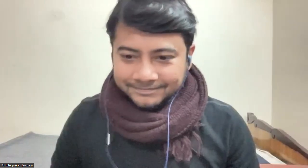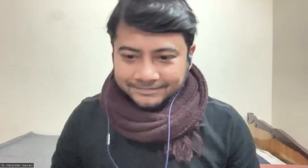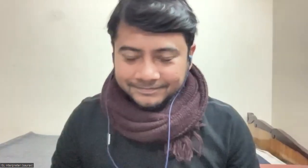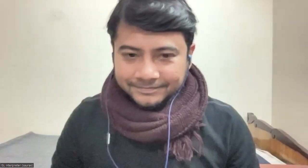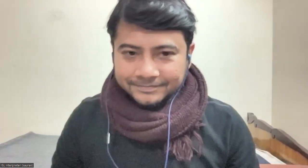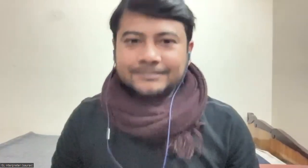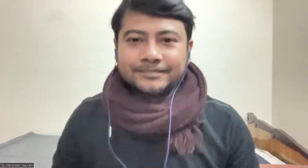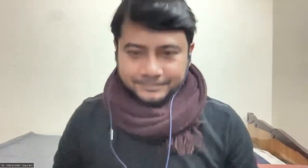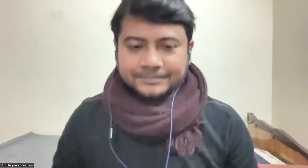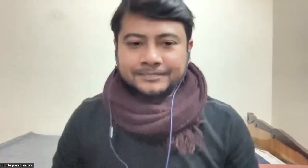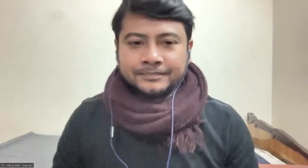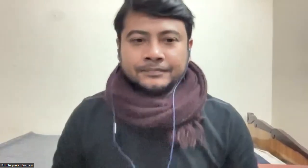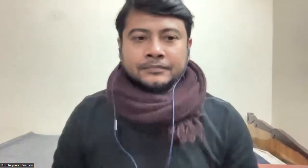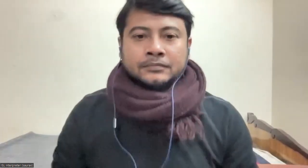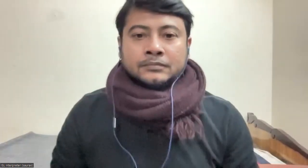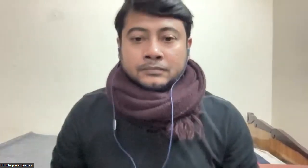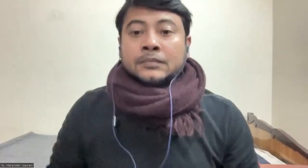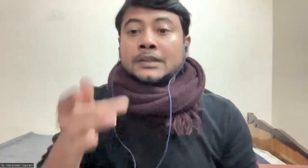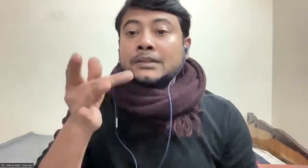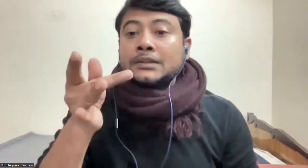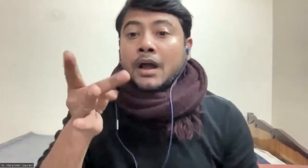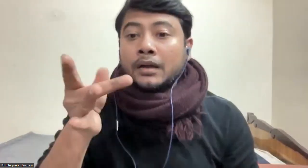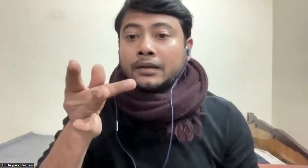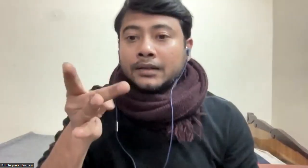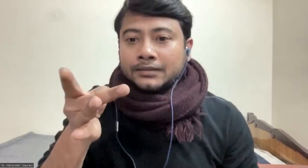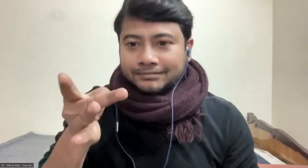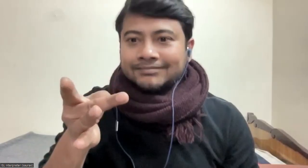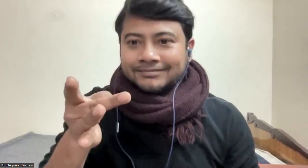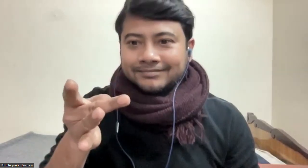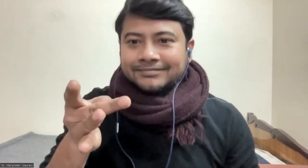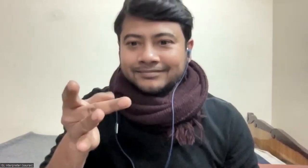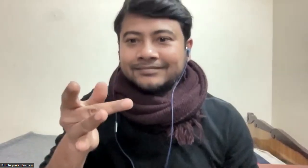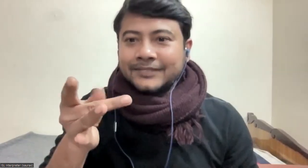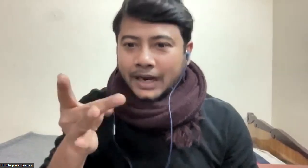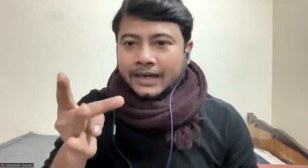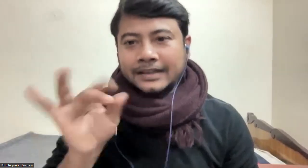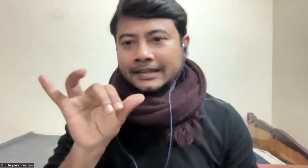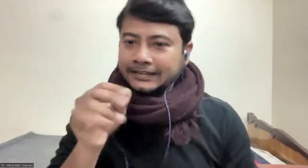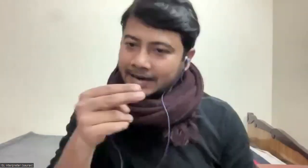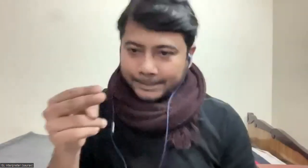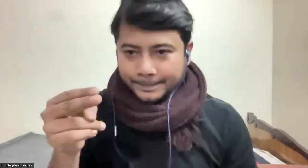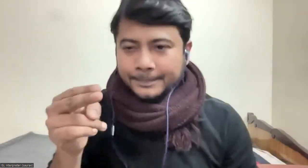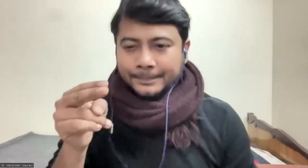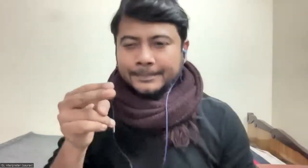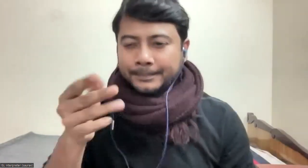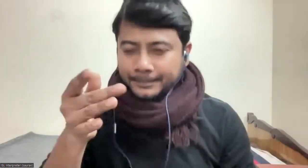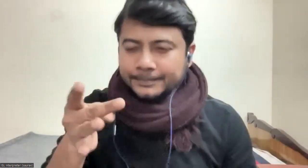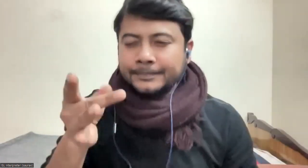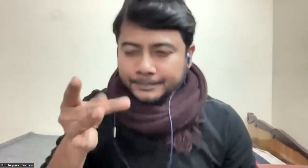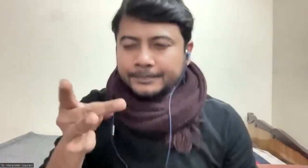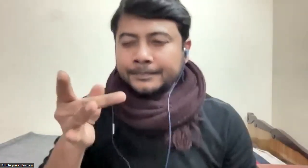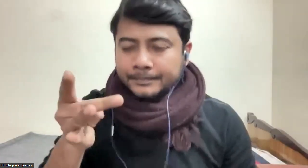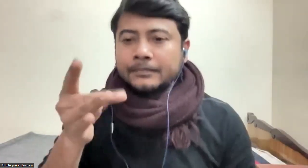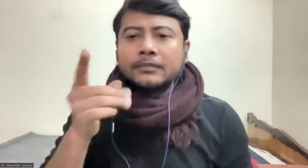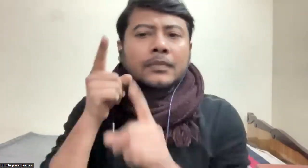So the purpose of chanting. What is the purpose? The main purpose behind chanting